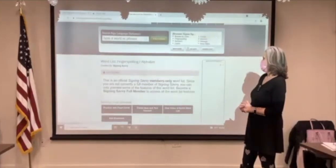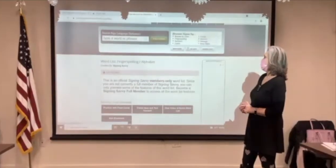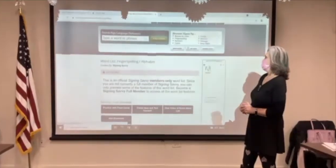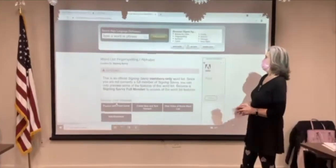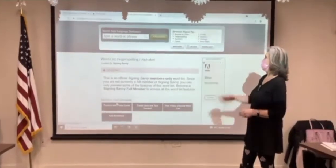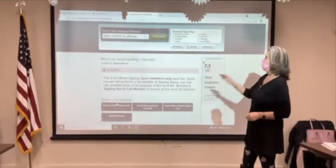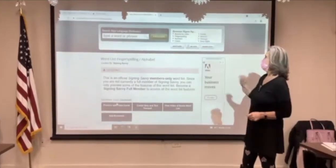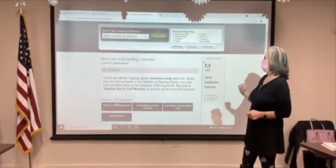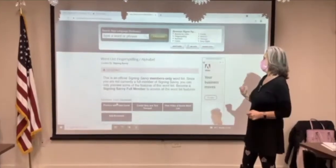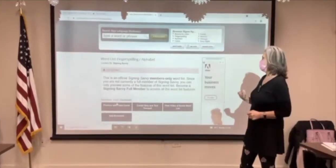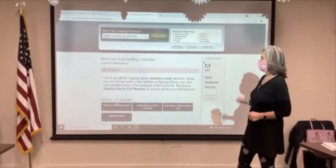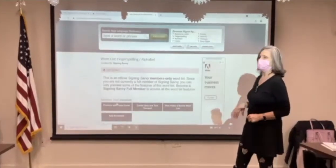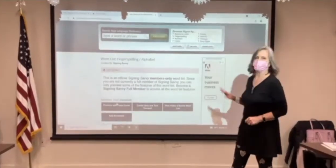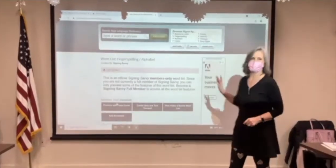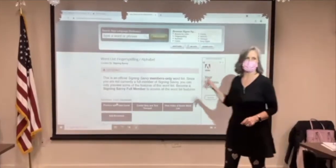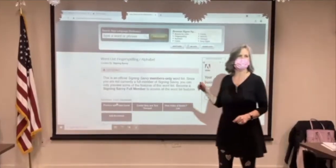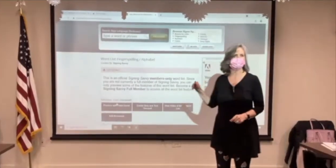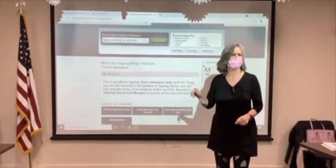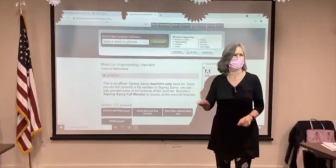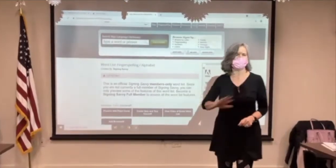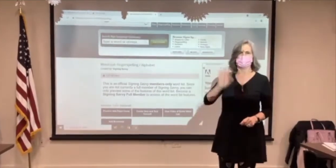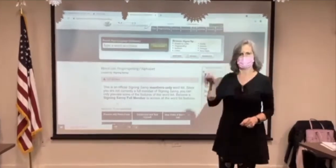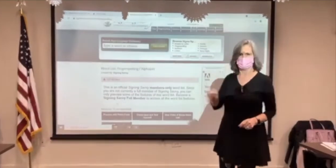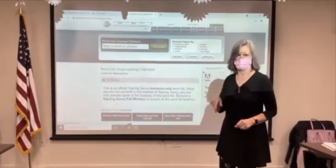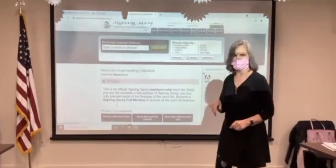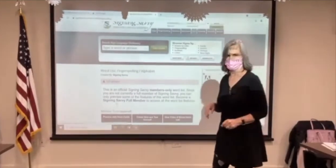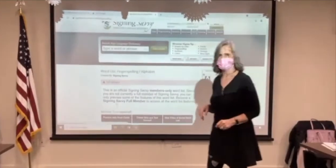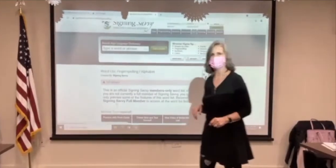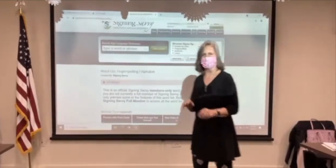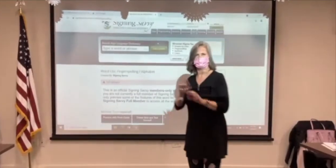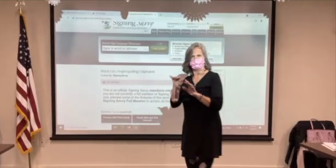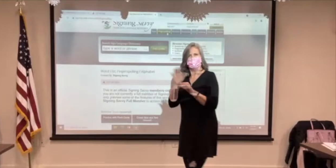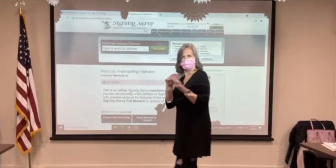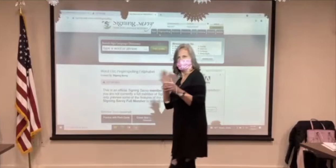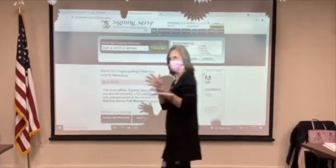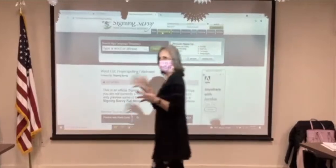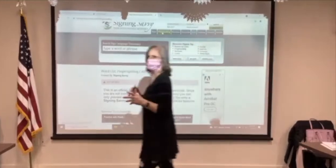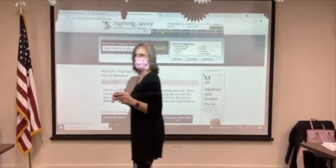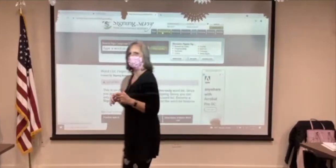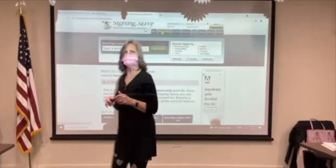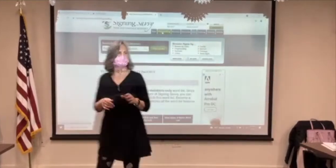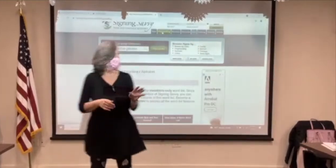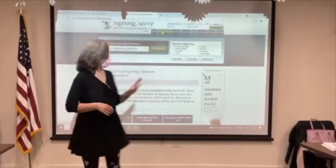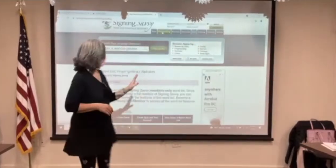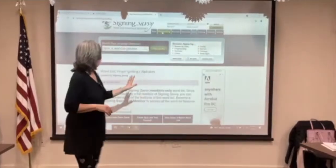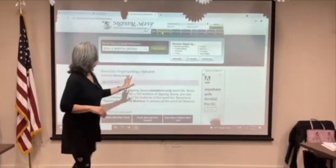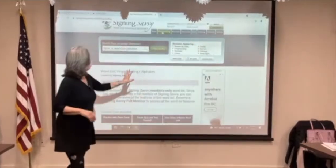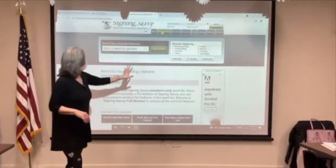All right, so it's telling you can't do that, but don't worry because Google has everything for free, like YouTube stuff. But yeah, so